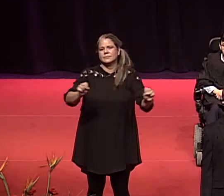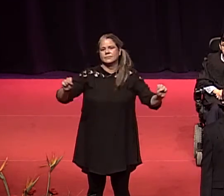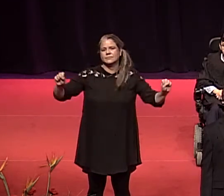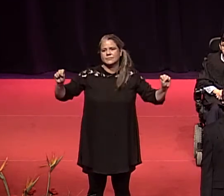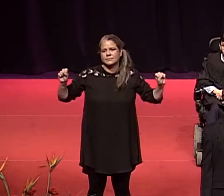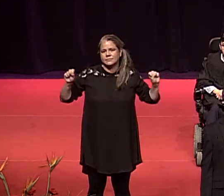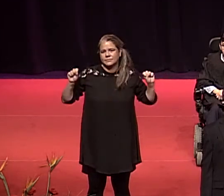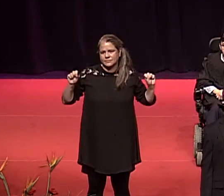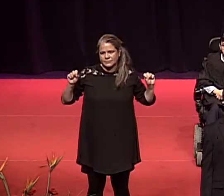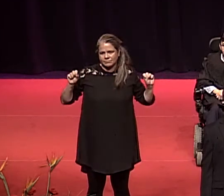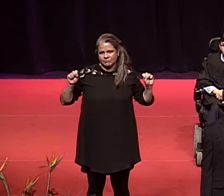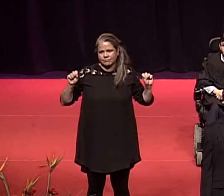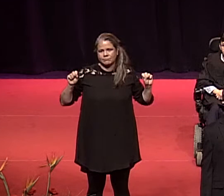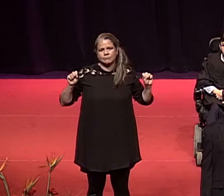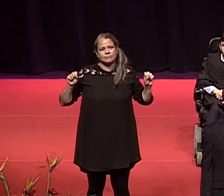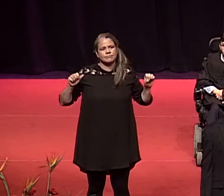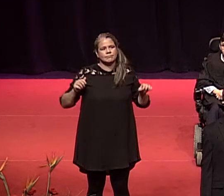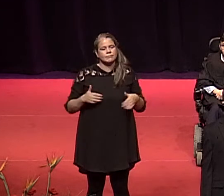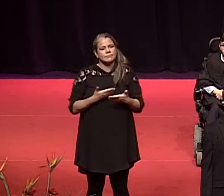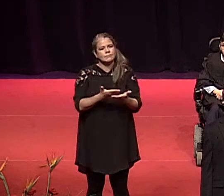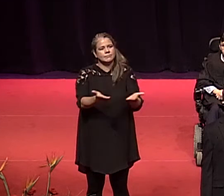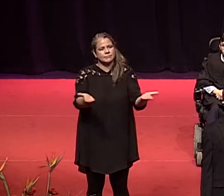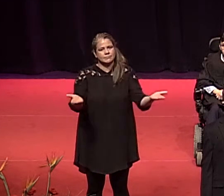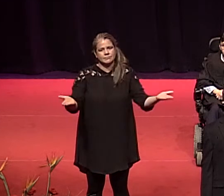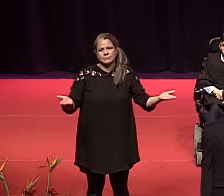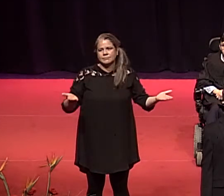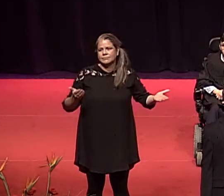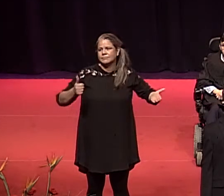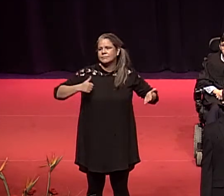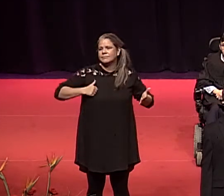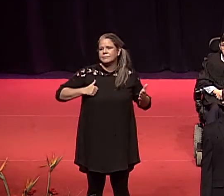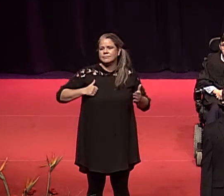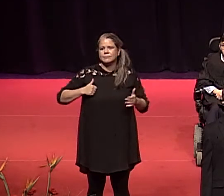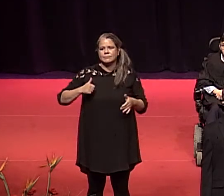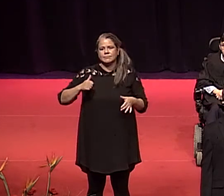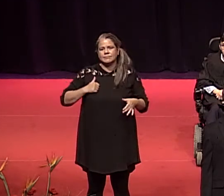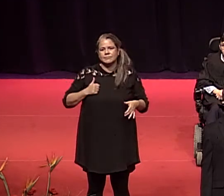glorious and free. O